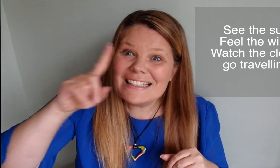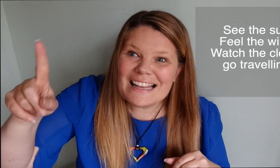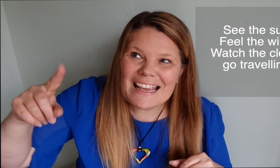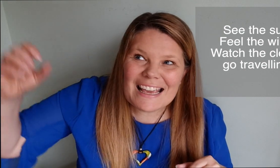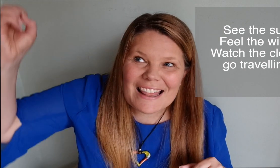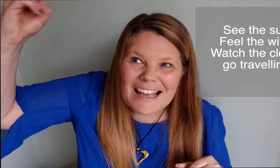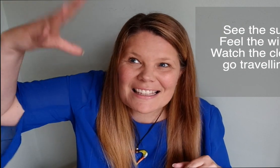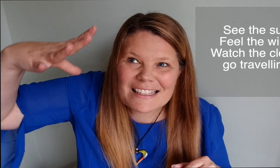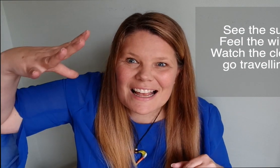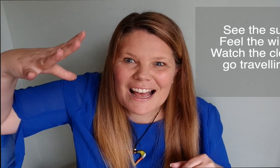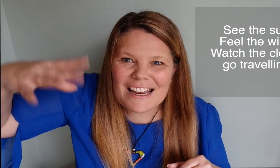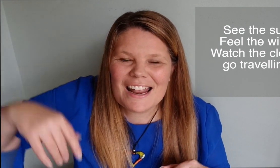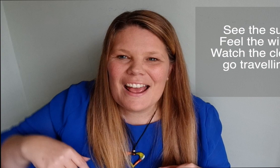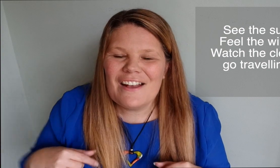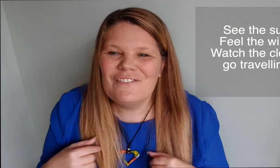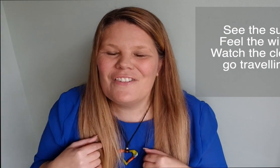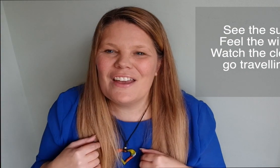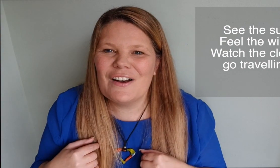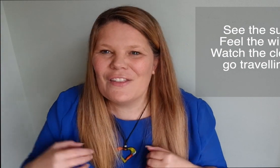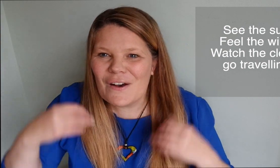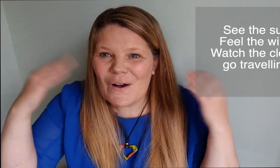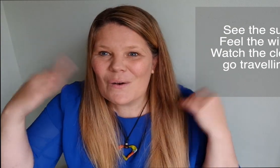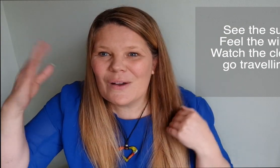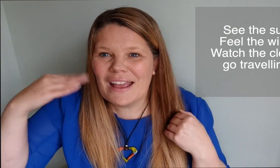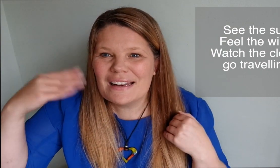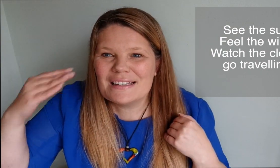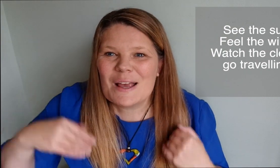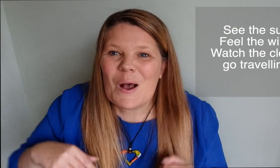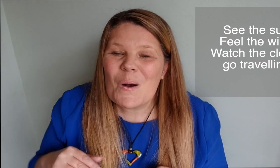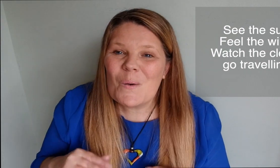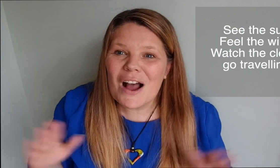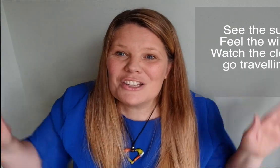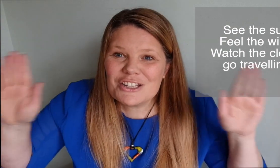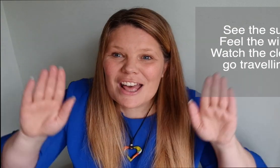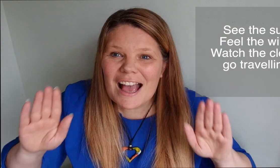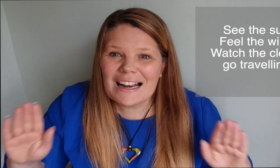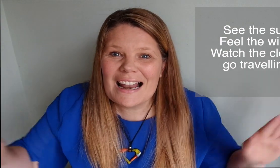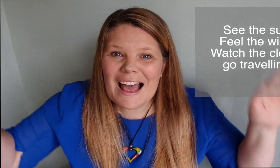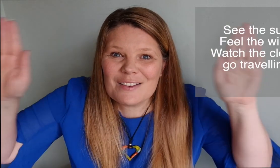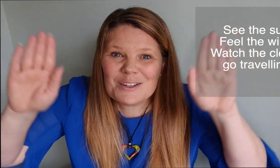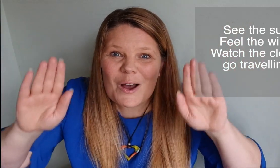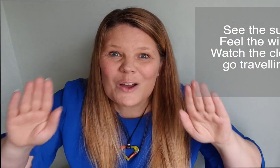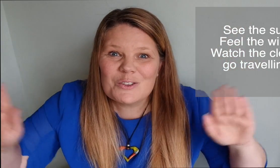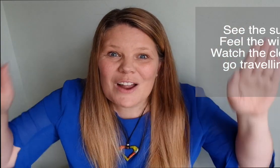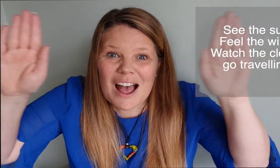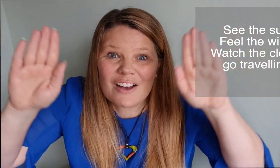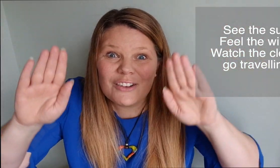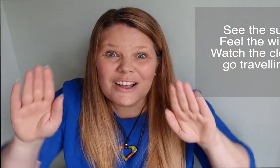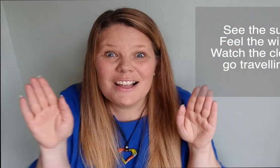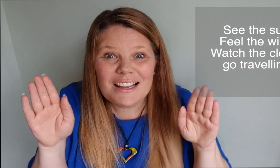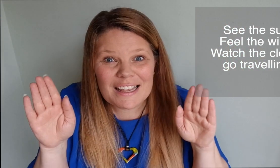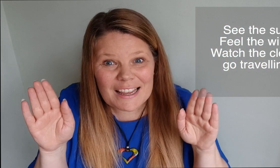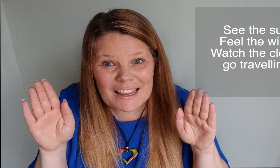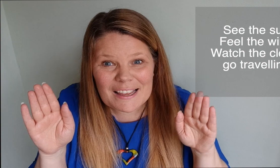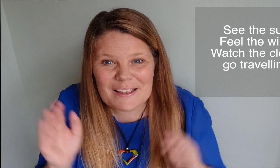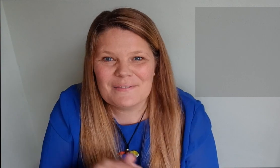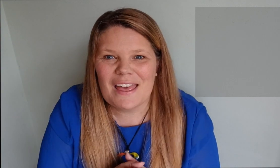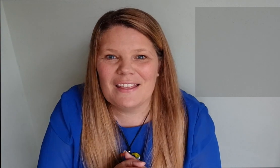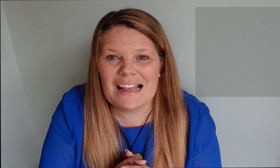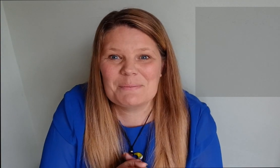See the sun, feel the wind, watch the clouds go travelling. And the last bit